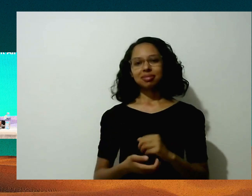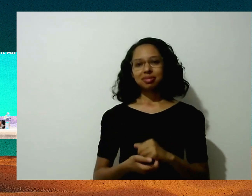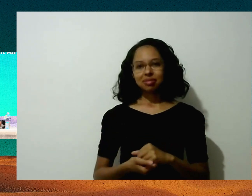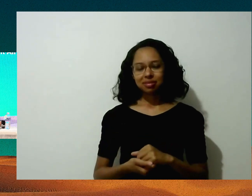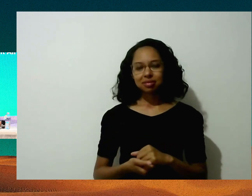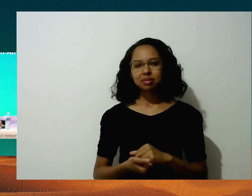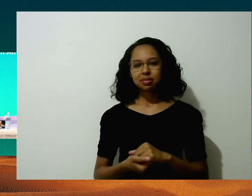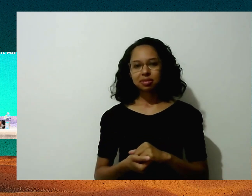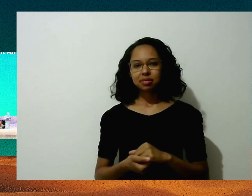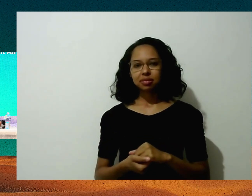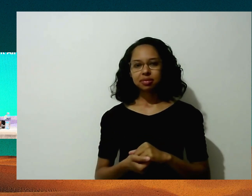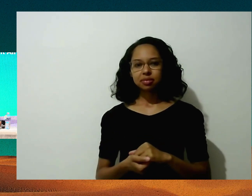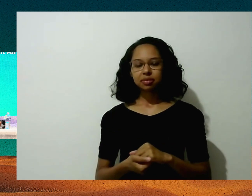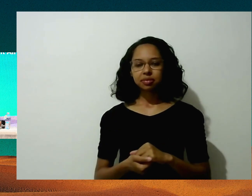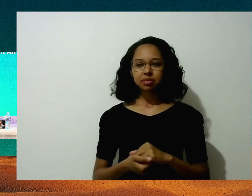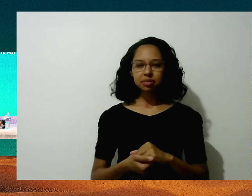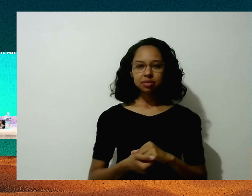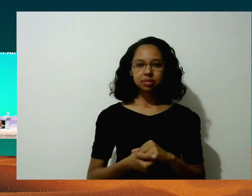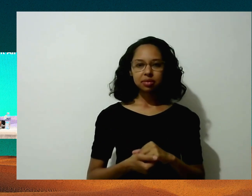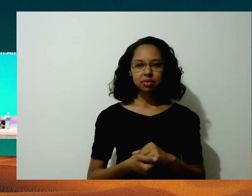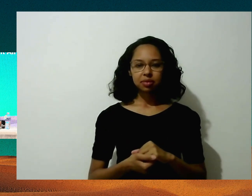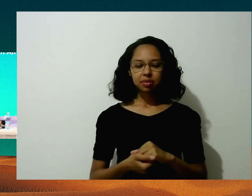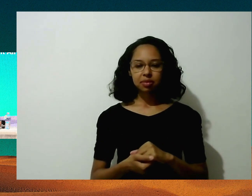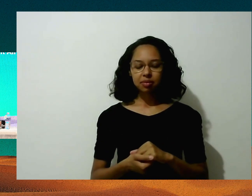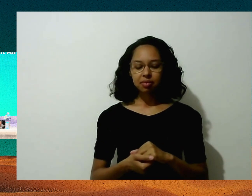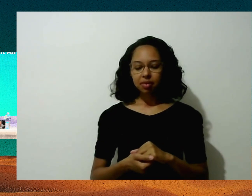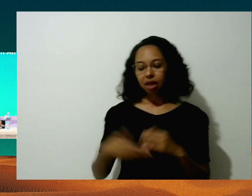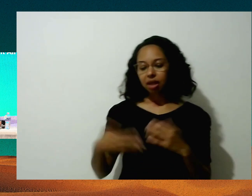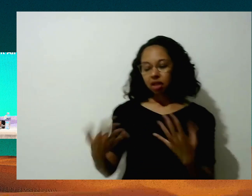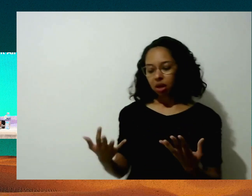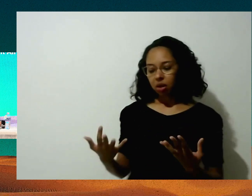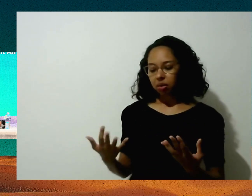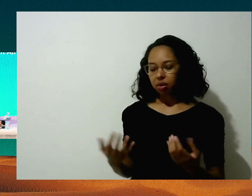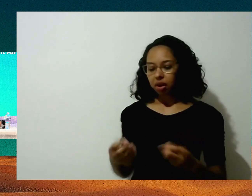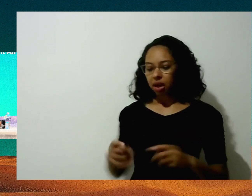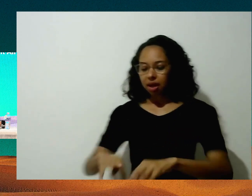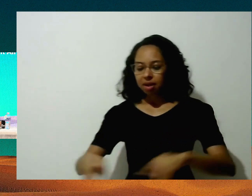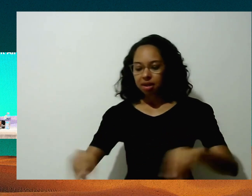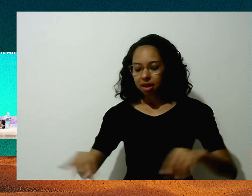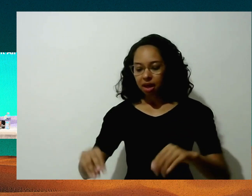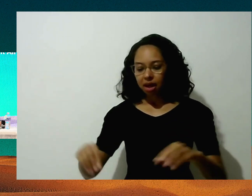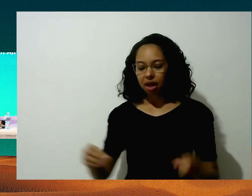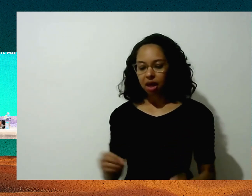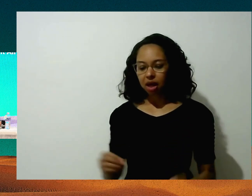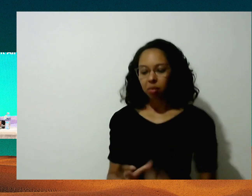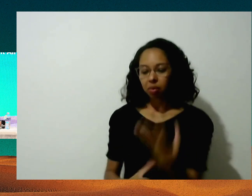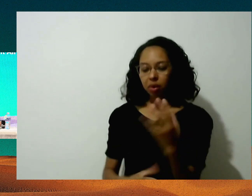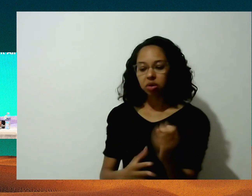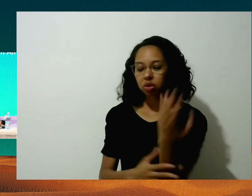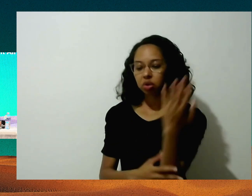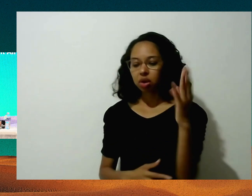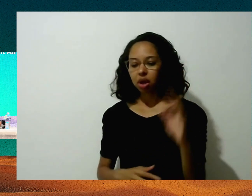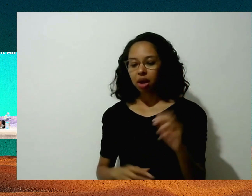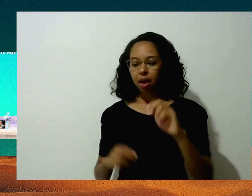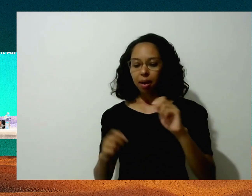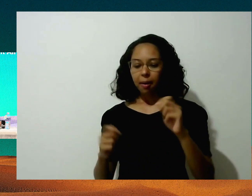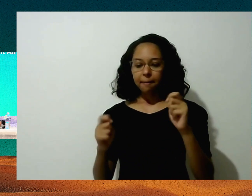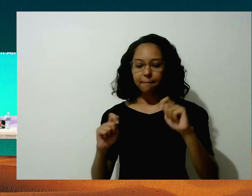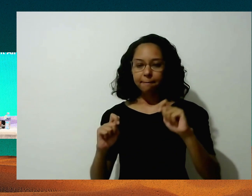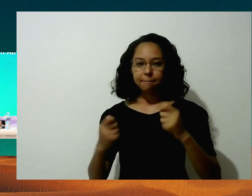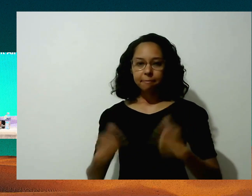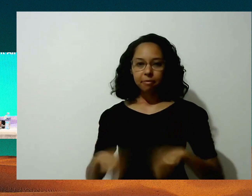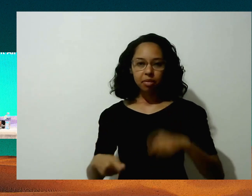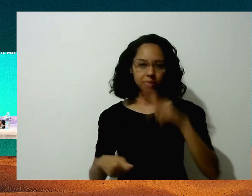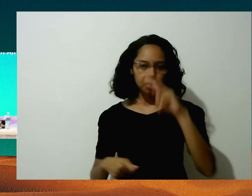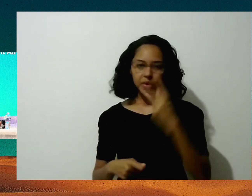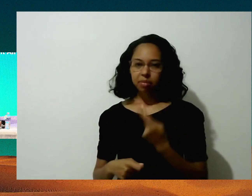só a terra já não produz espontaneamente comida para o homem, Not only the earth would spontaneously produce food